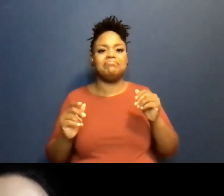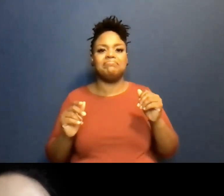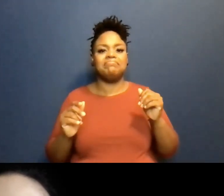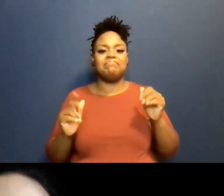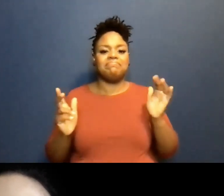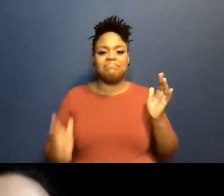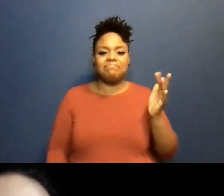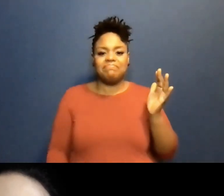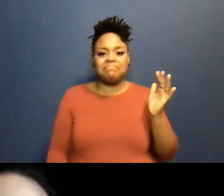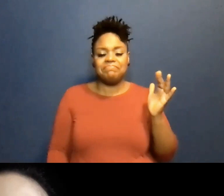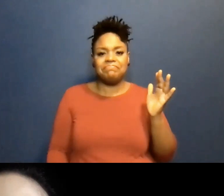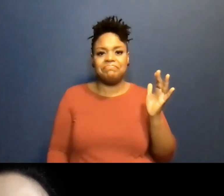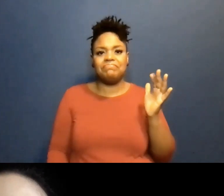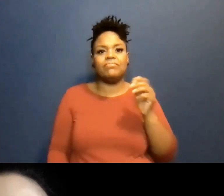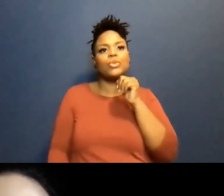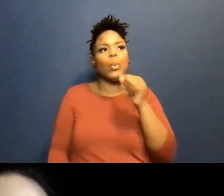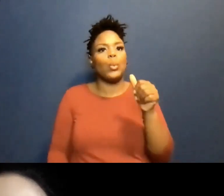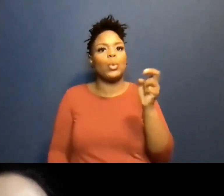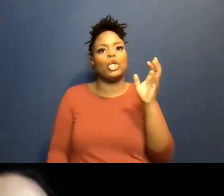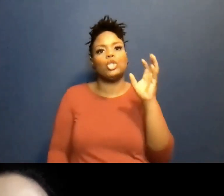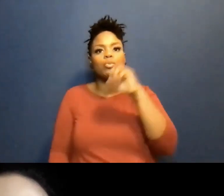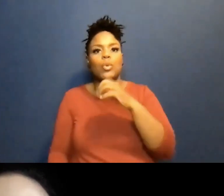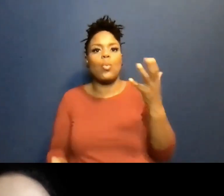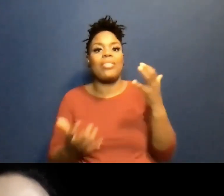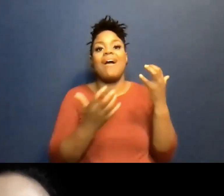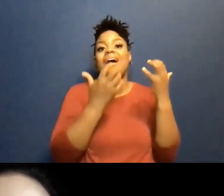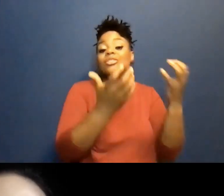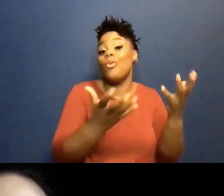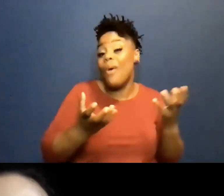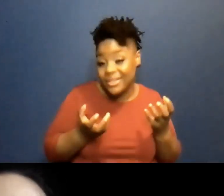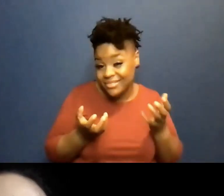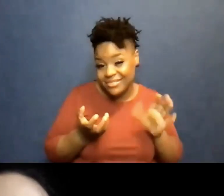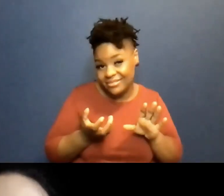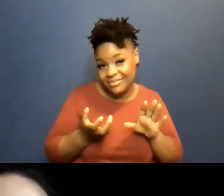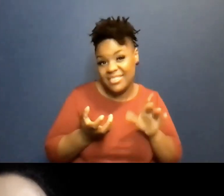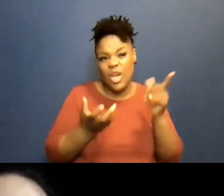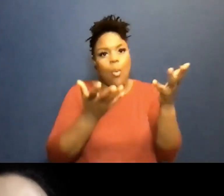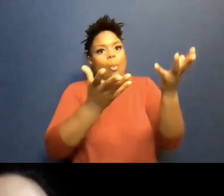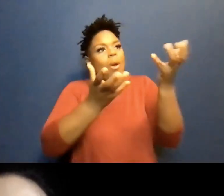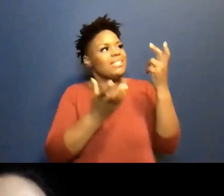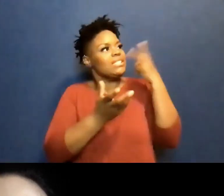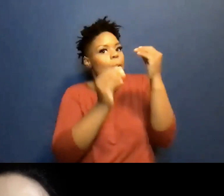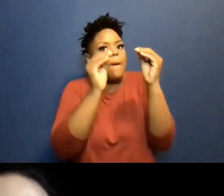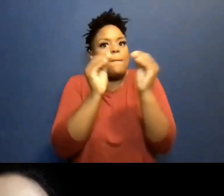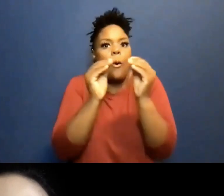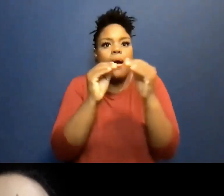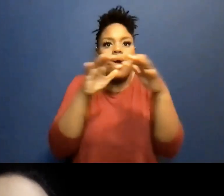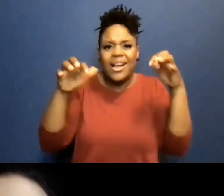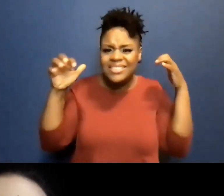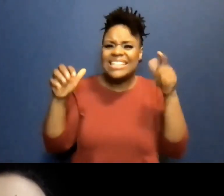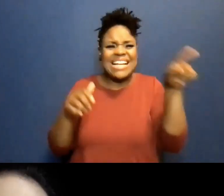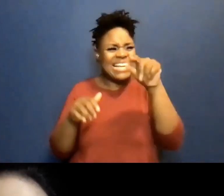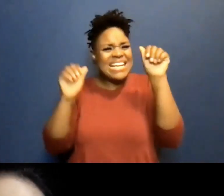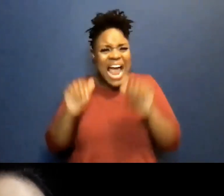underestimate what the audience wants. I think, the audiences can handle diversity.